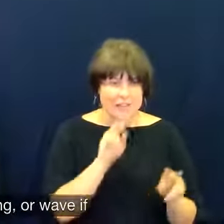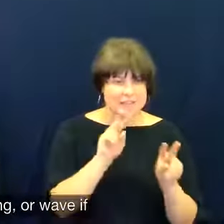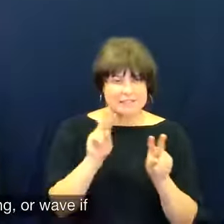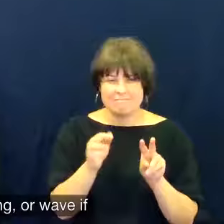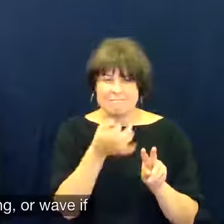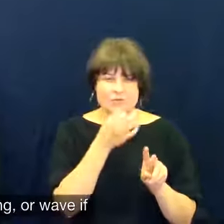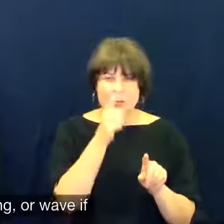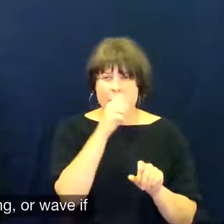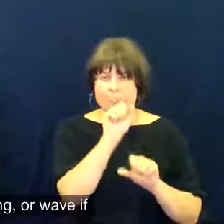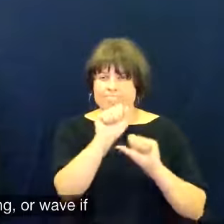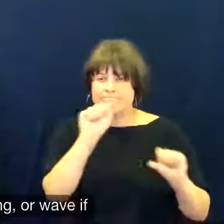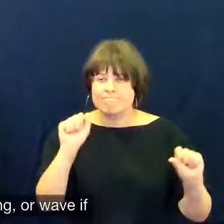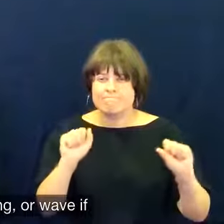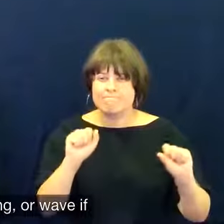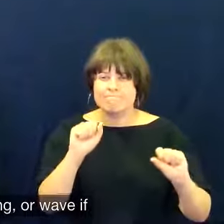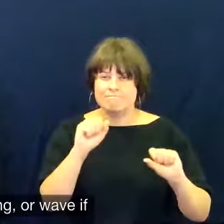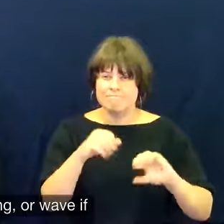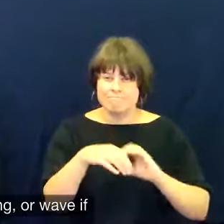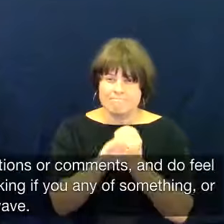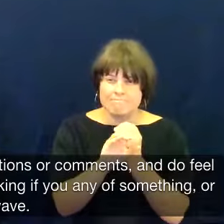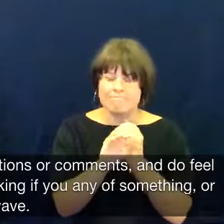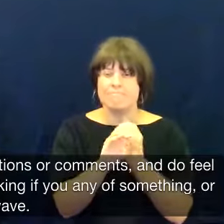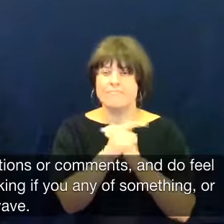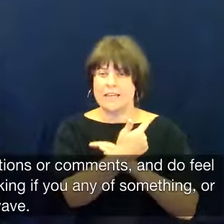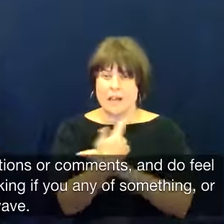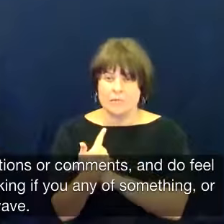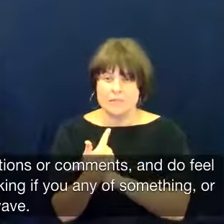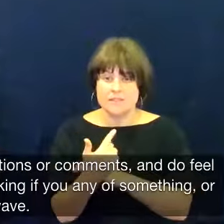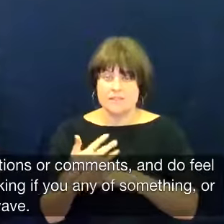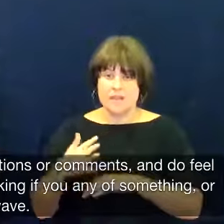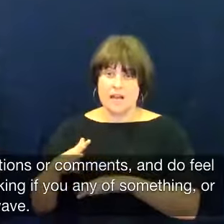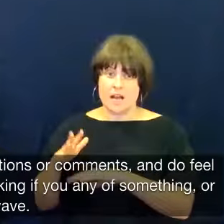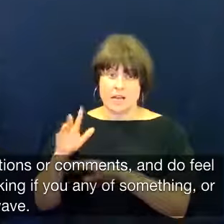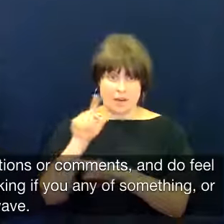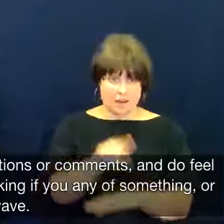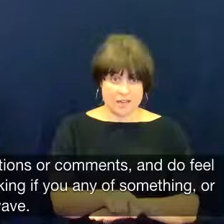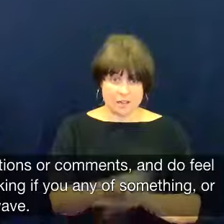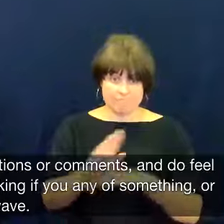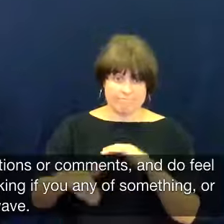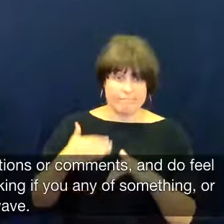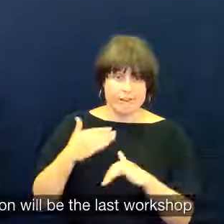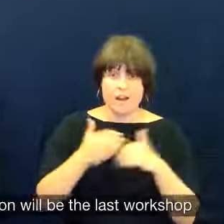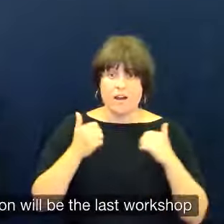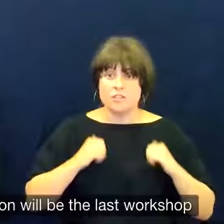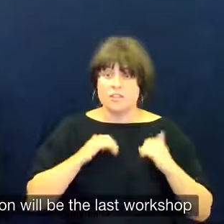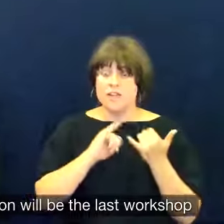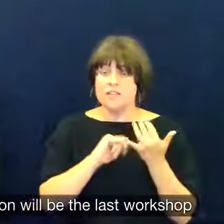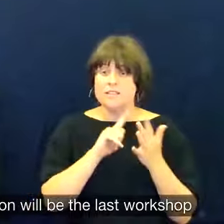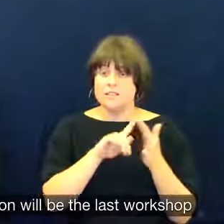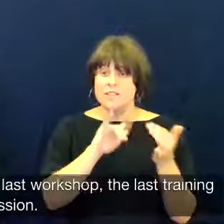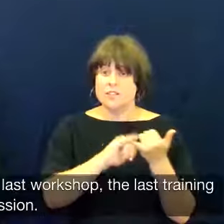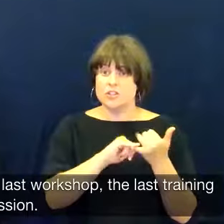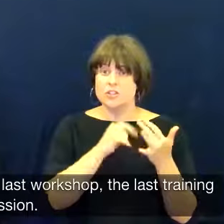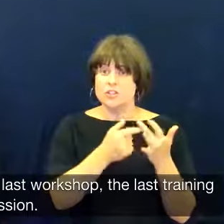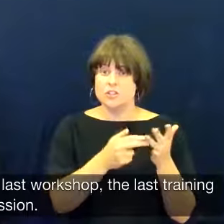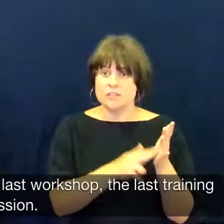cameras. So next session will be our last workshop, the last training session. There's just a few